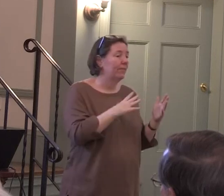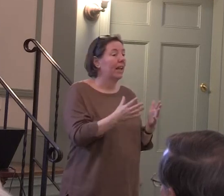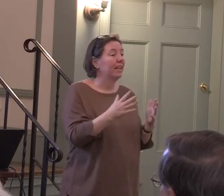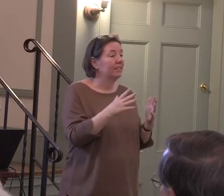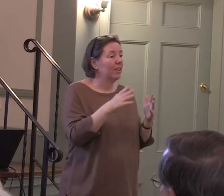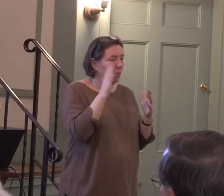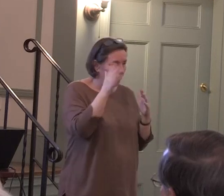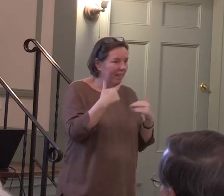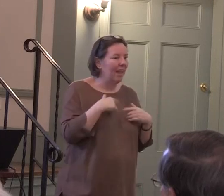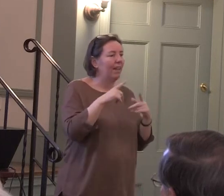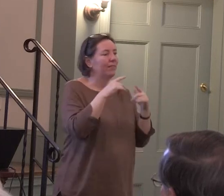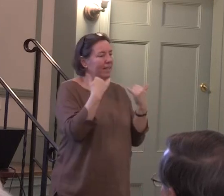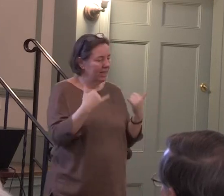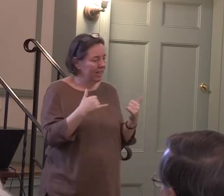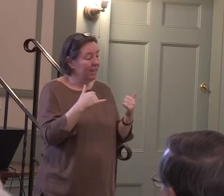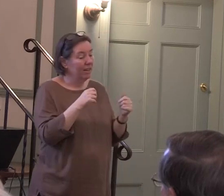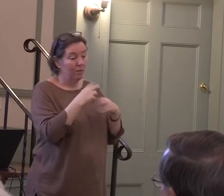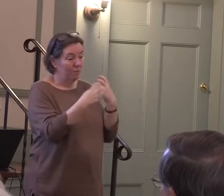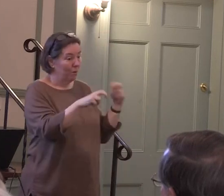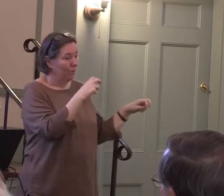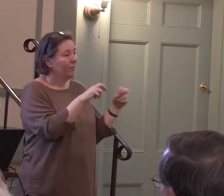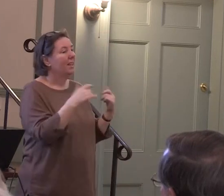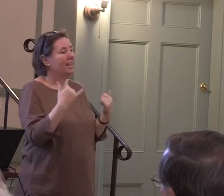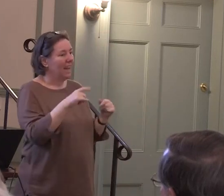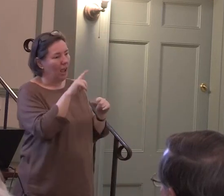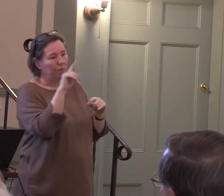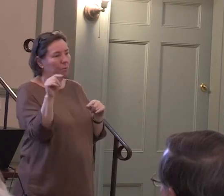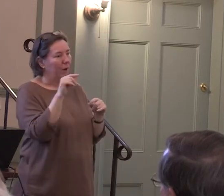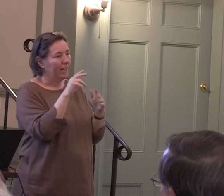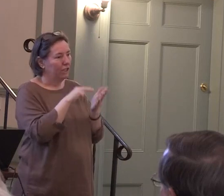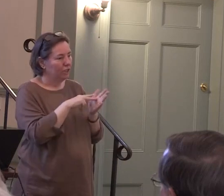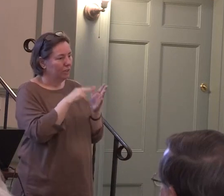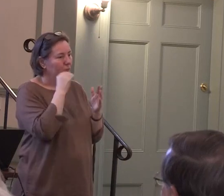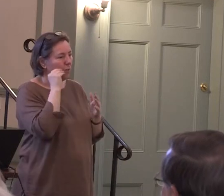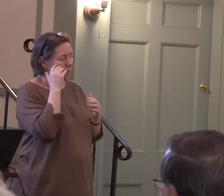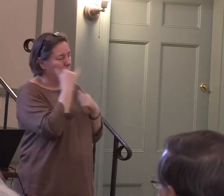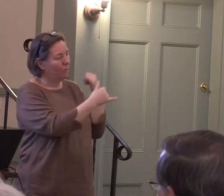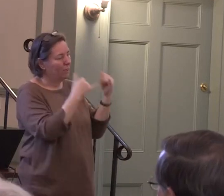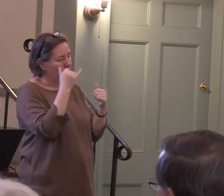homes around the state asking you for more money now. You sure you want to do that?